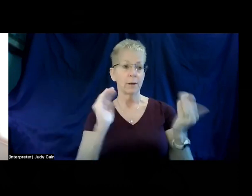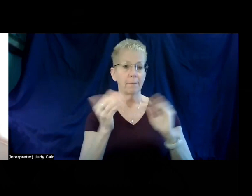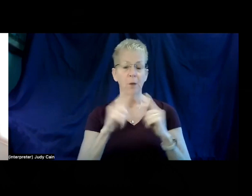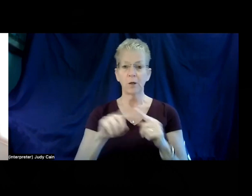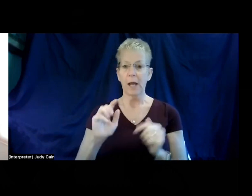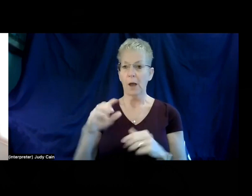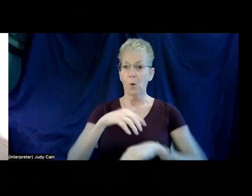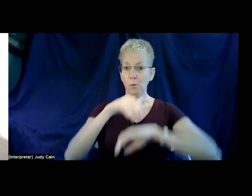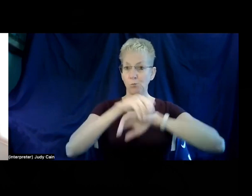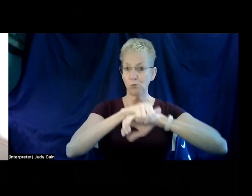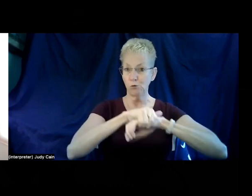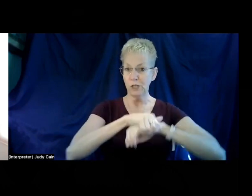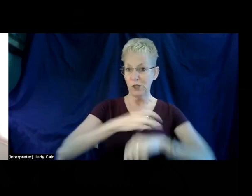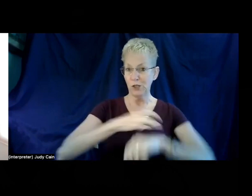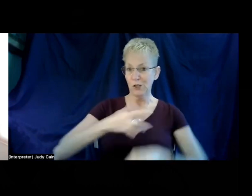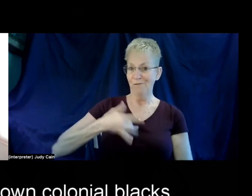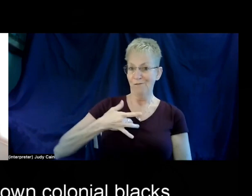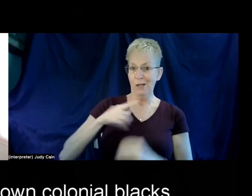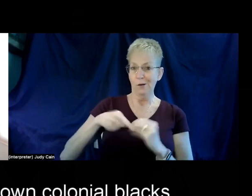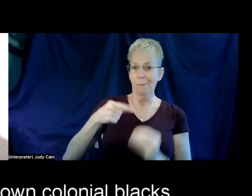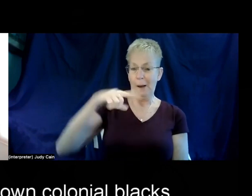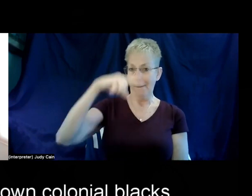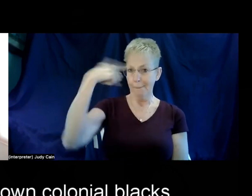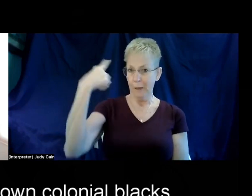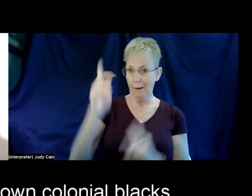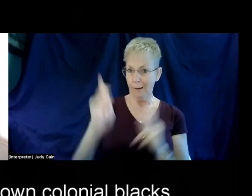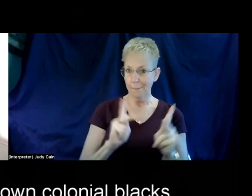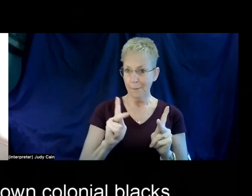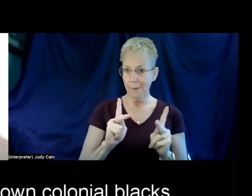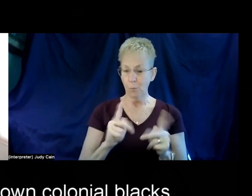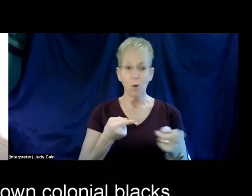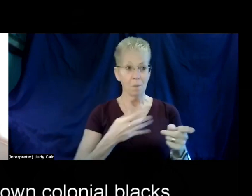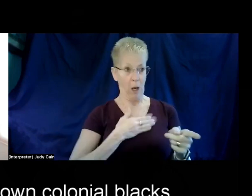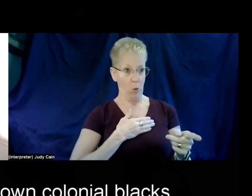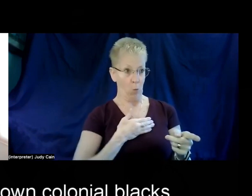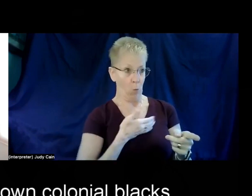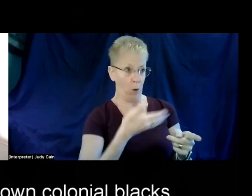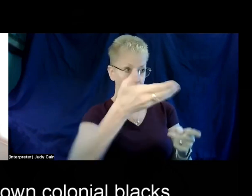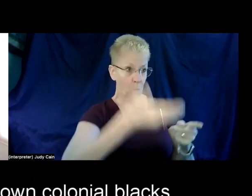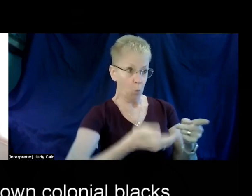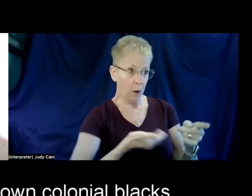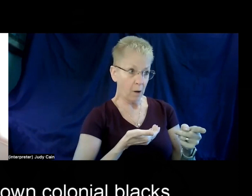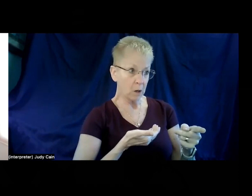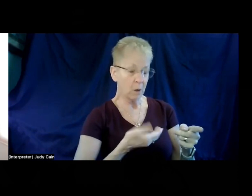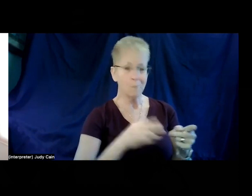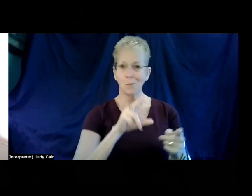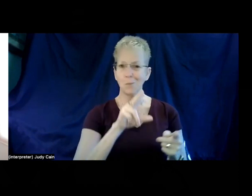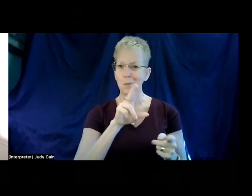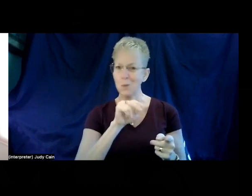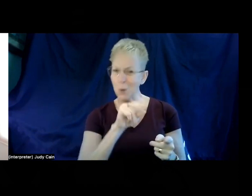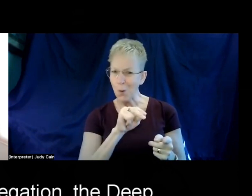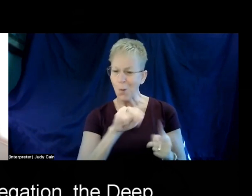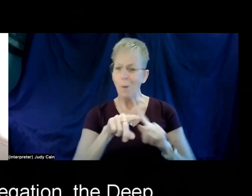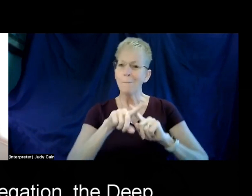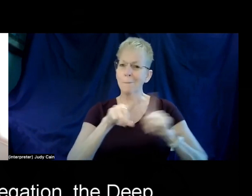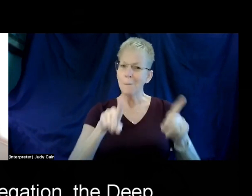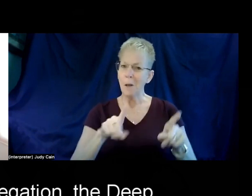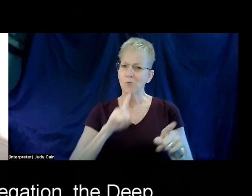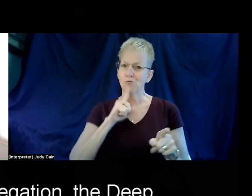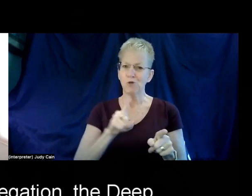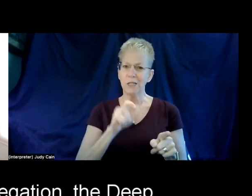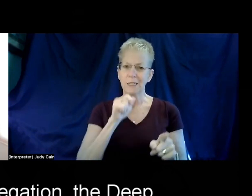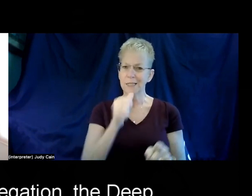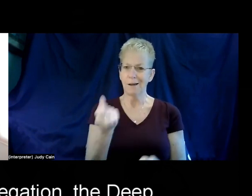weren't necessarily welcoming to their own colonial Blacks, but they really didn't understand